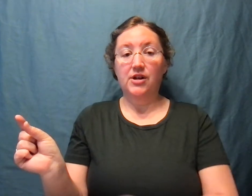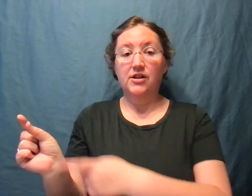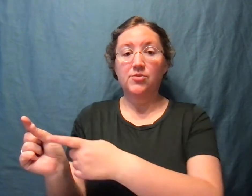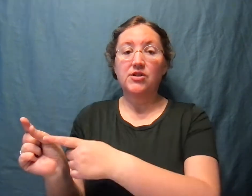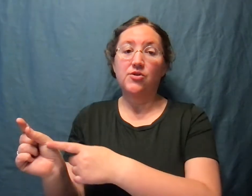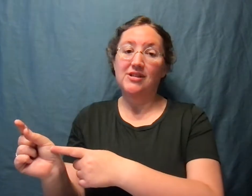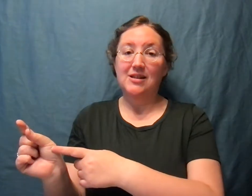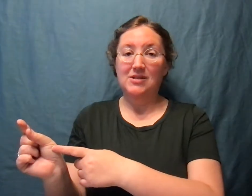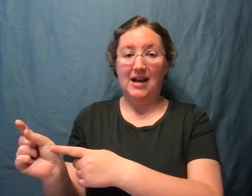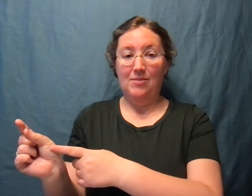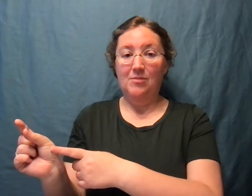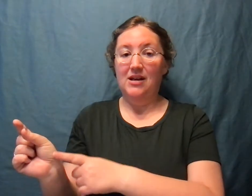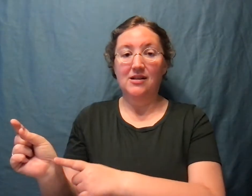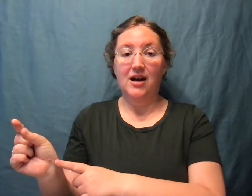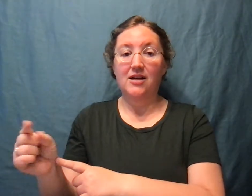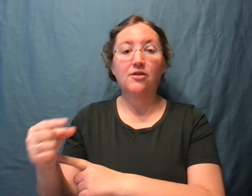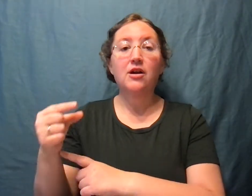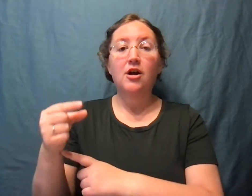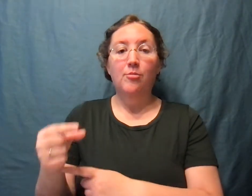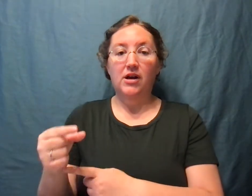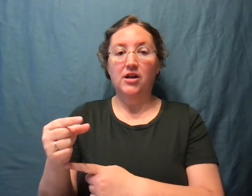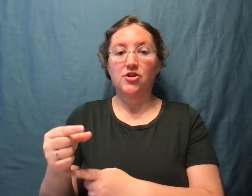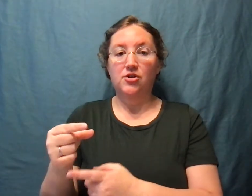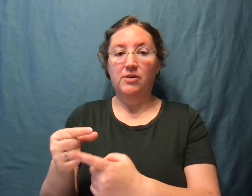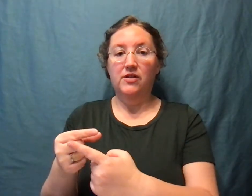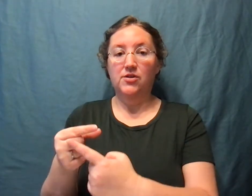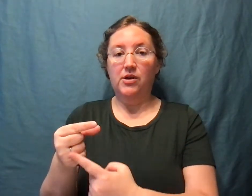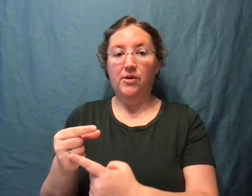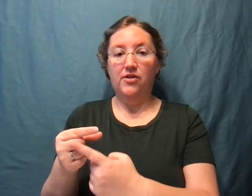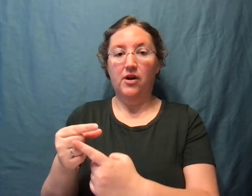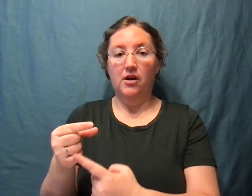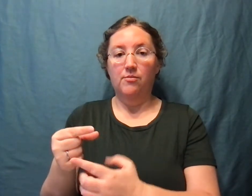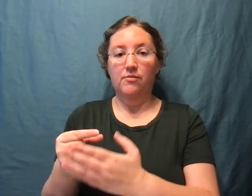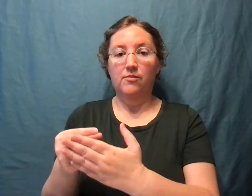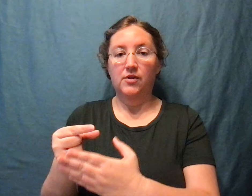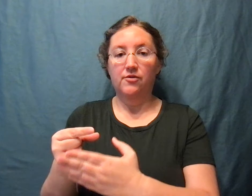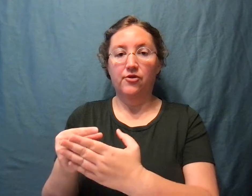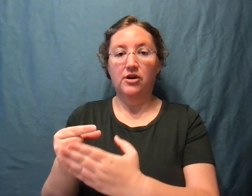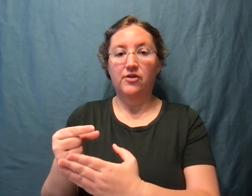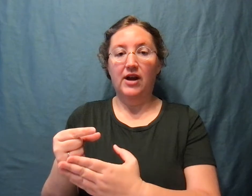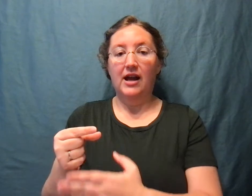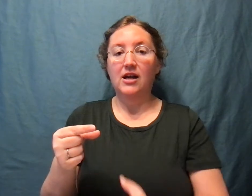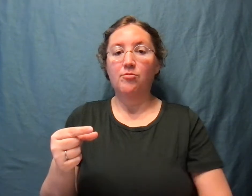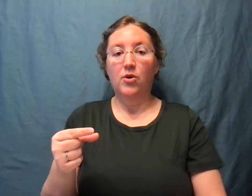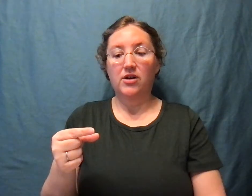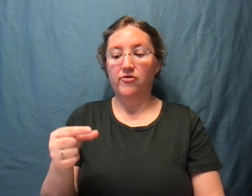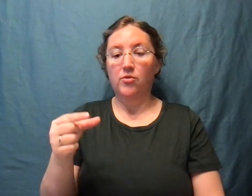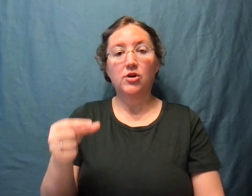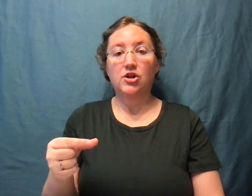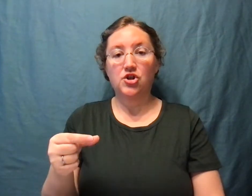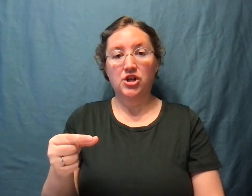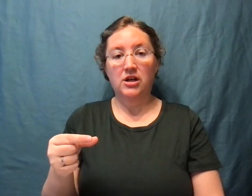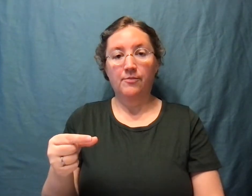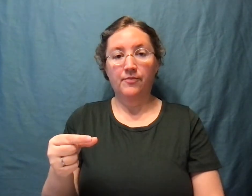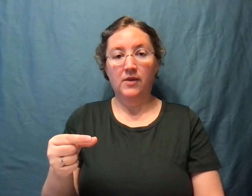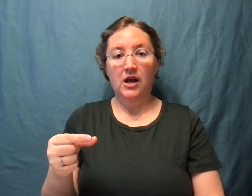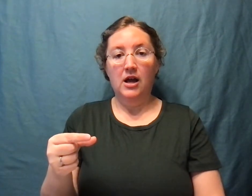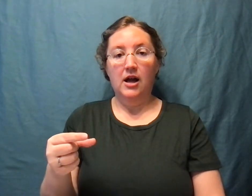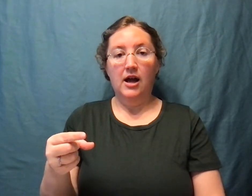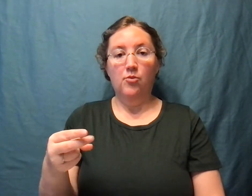this way so you can see what's happening behind you, but it should be this way with the front of your hand pointed forward, G. And 1